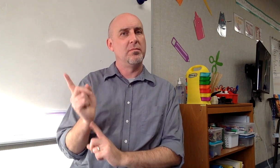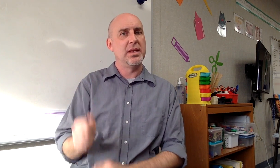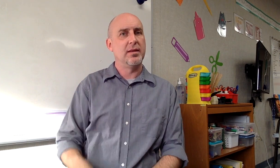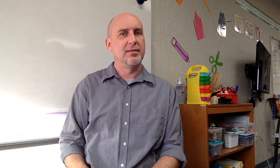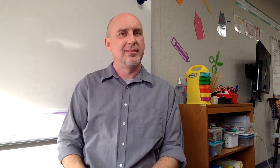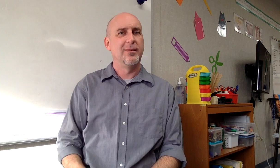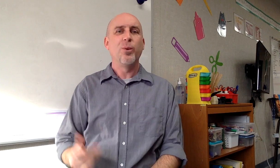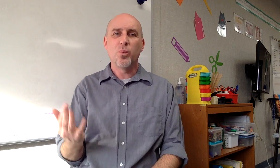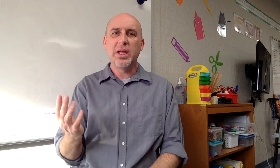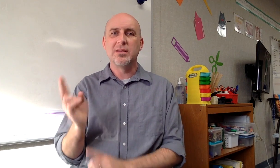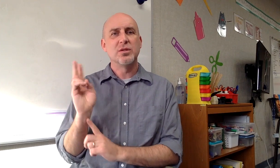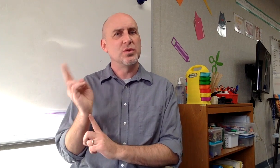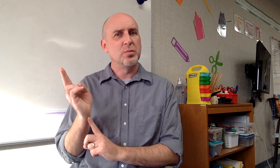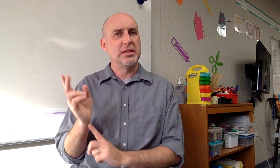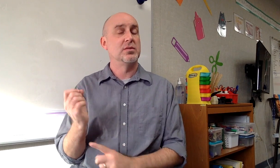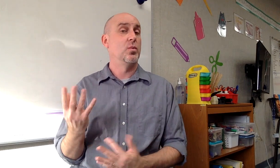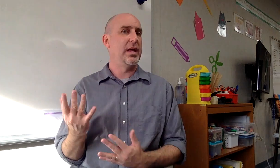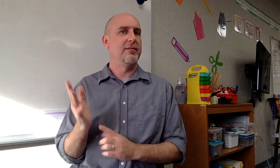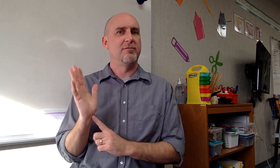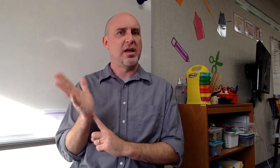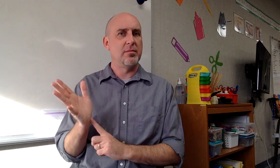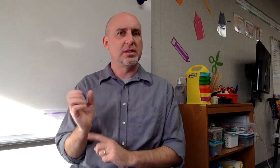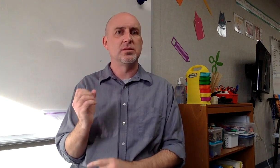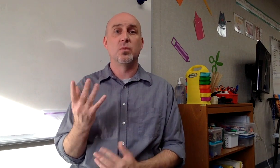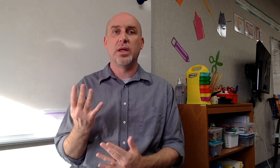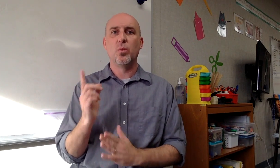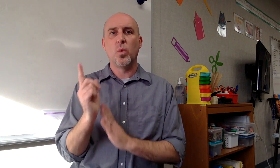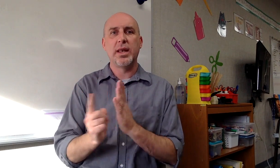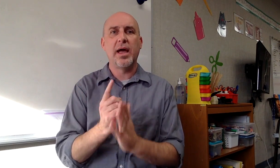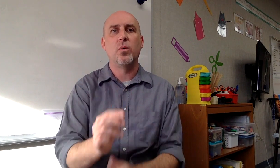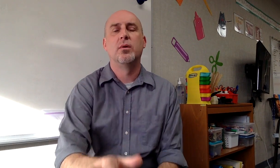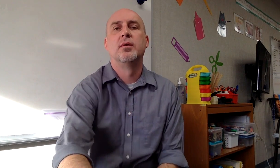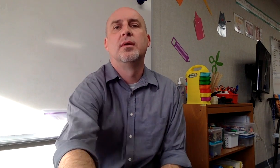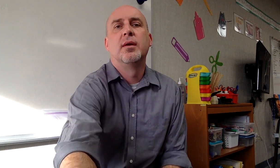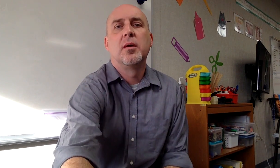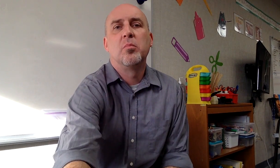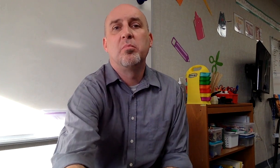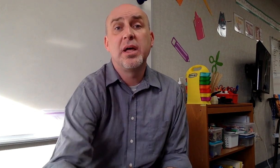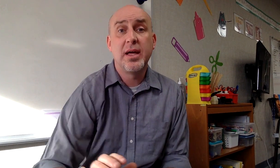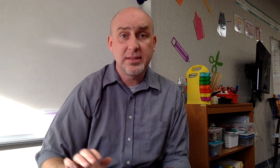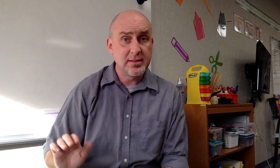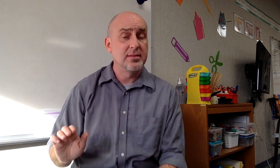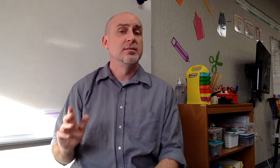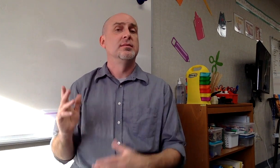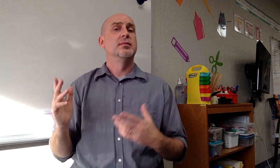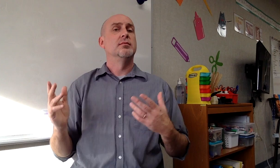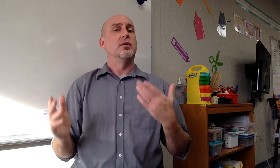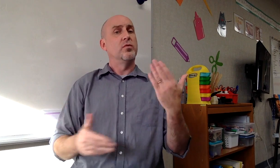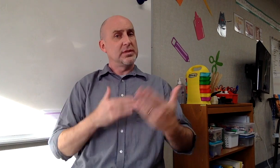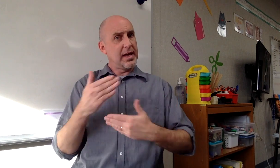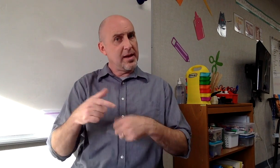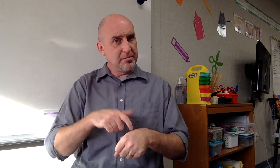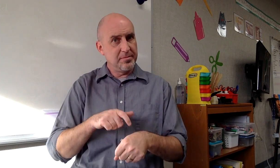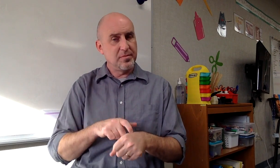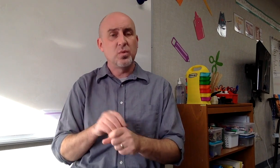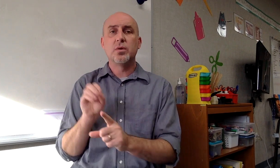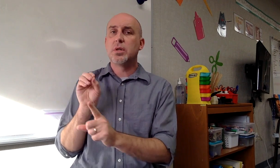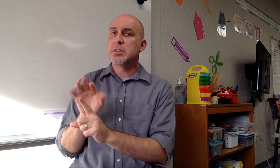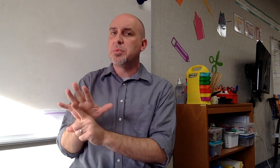minute, wait 2 minutes, or wait 5 minutes, or wait 1 hour. But over time, we're